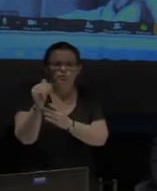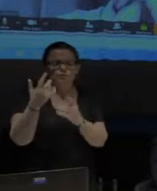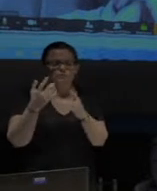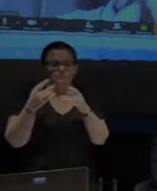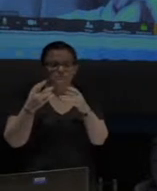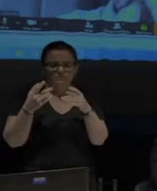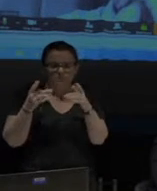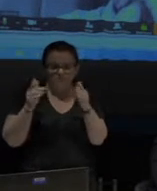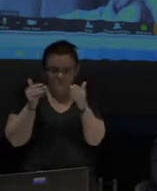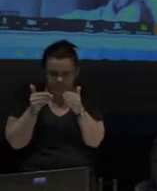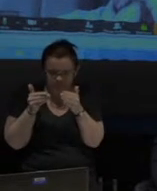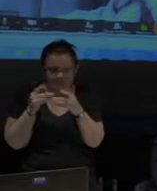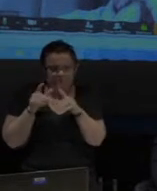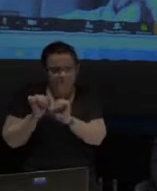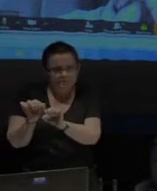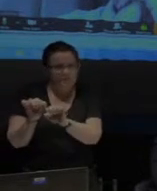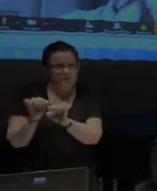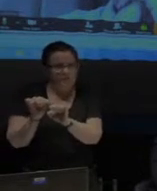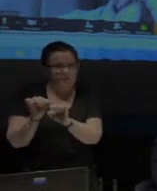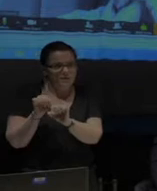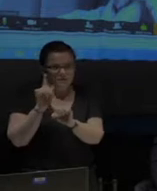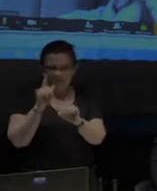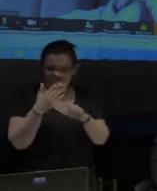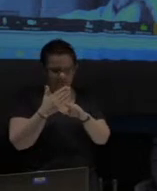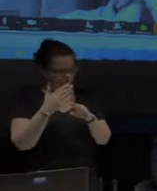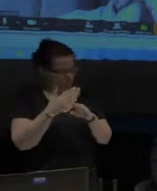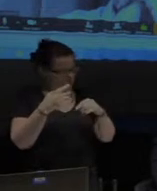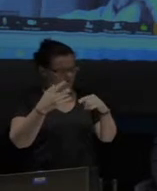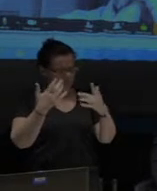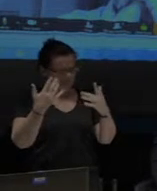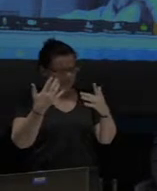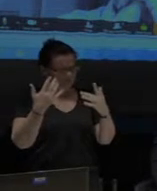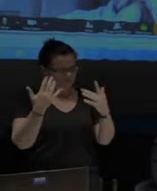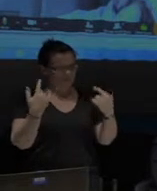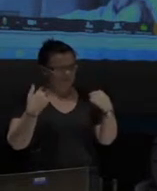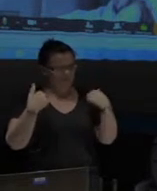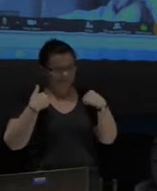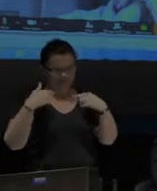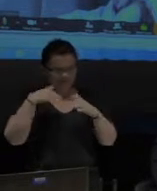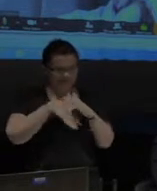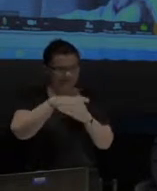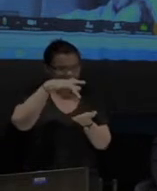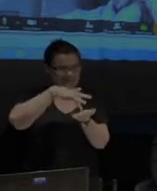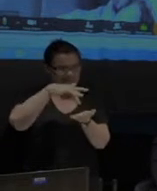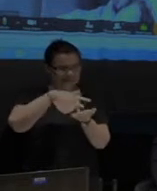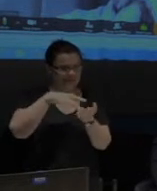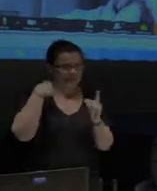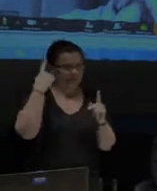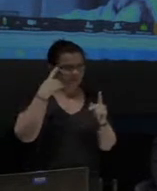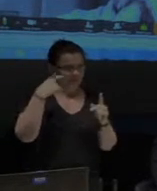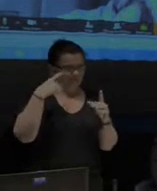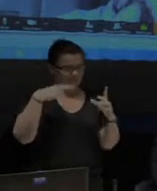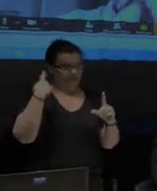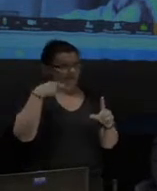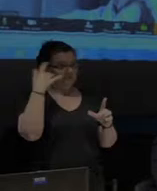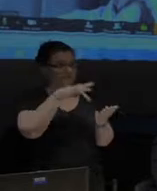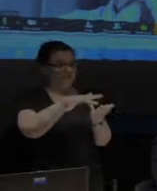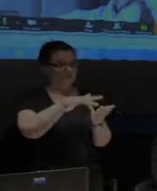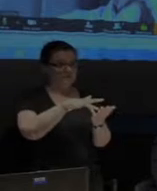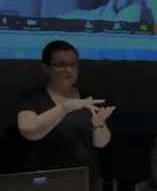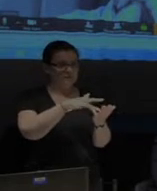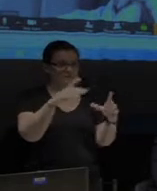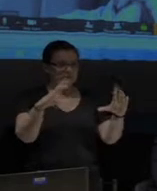backward-looking. And, here we are sitting in the heart of one of the greatest cities in the world, and there are areas of London that are